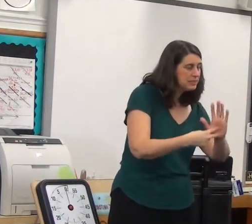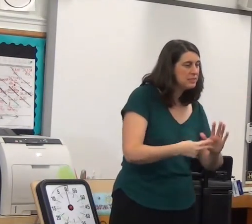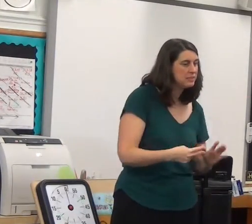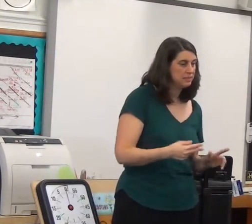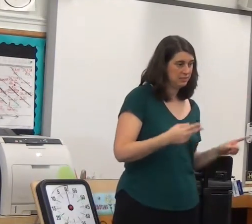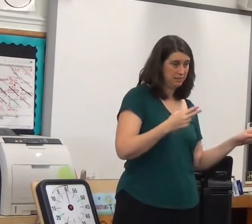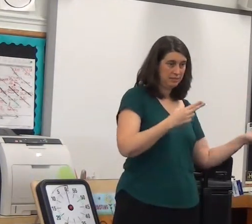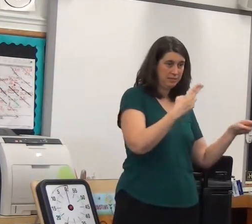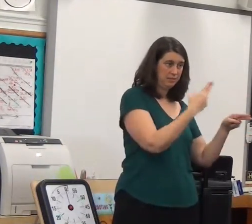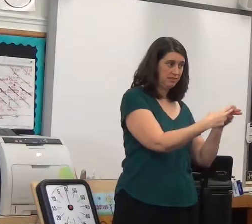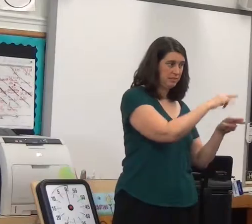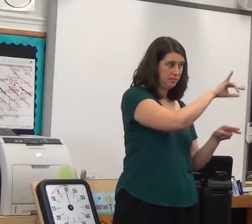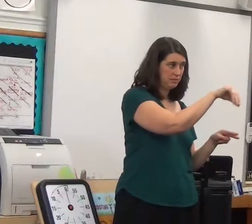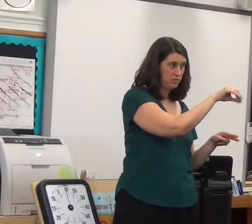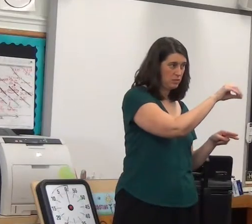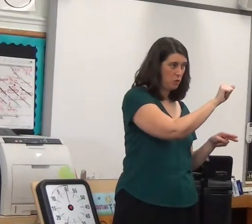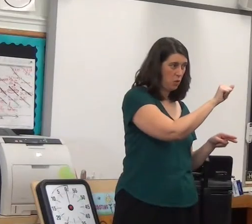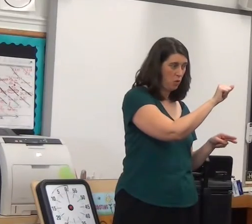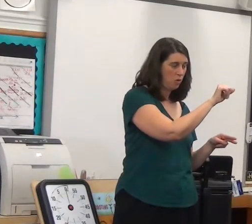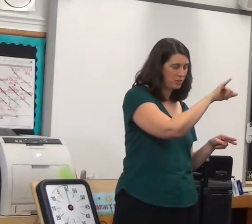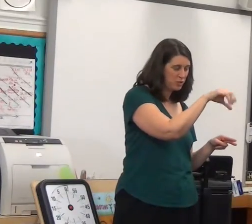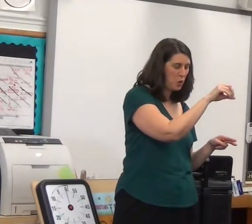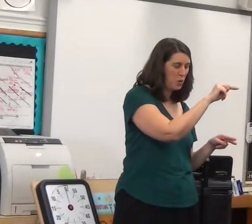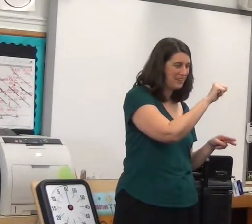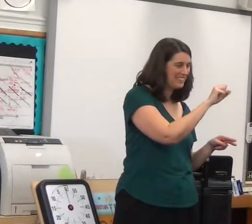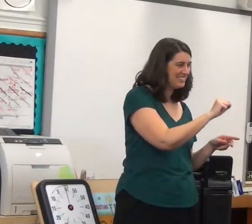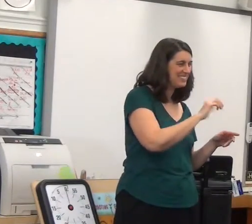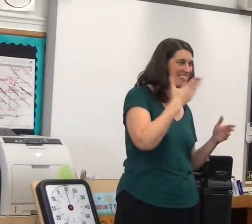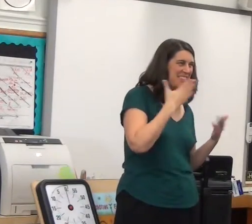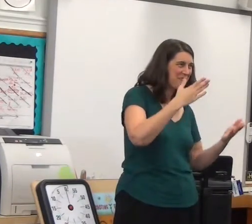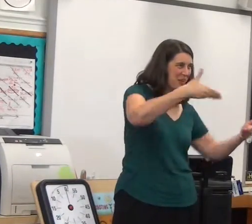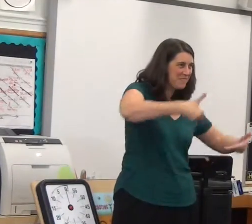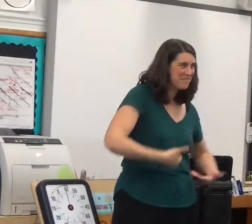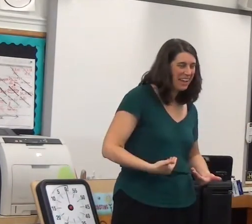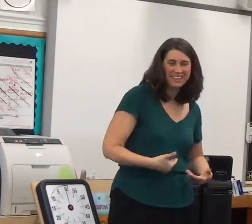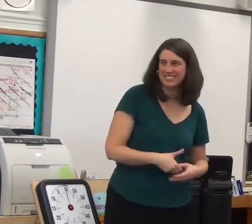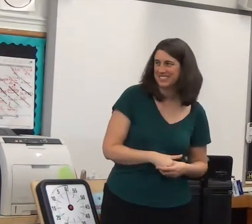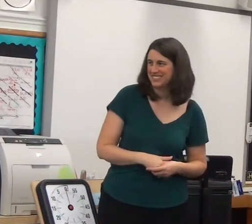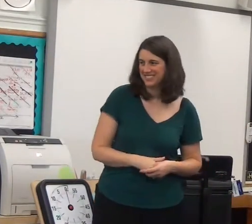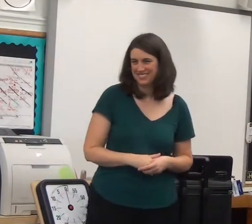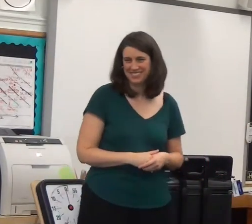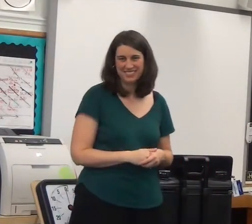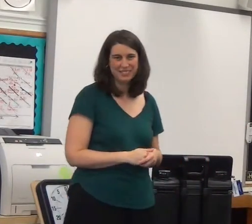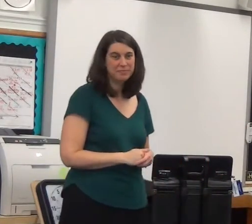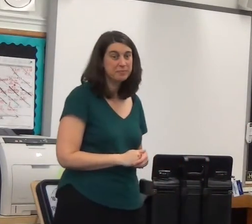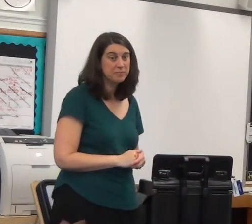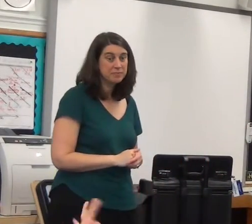My name is Jonas Cain. Thank you so much for having me today. Oh, wow. Thank you.